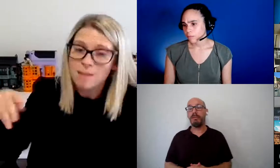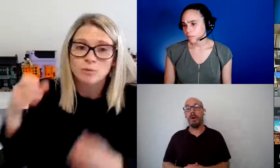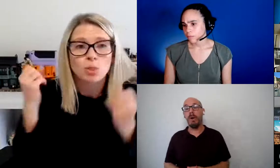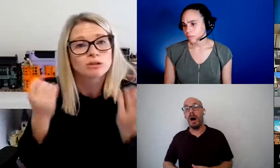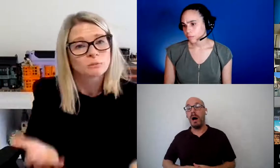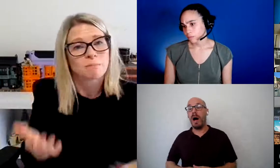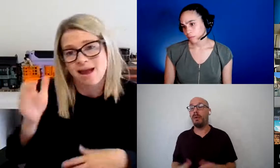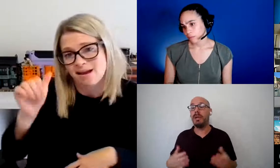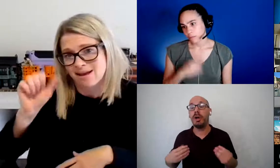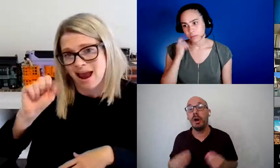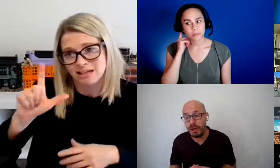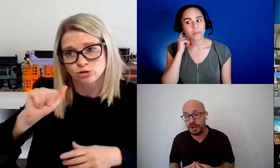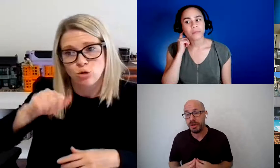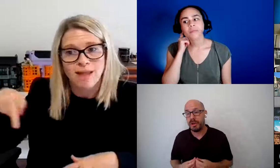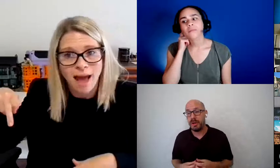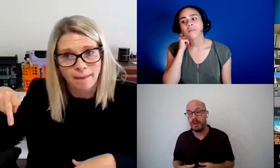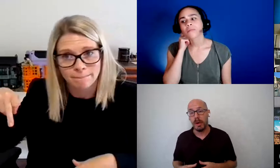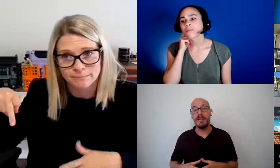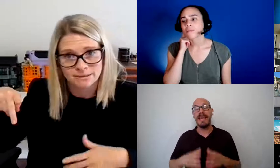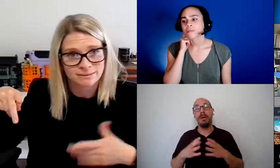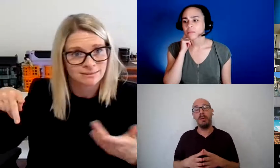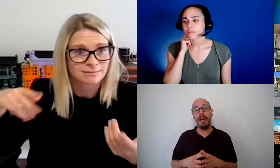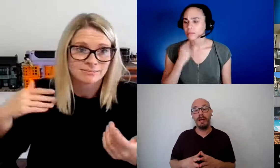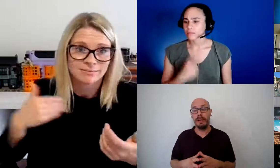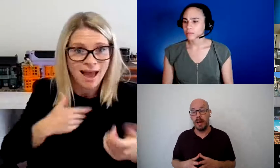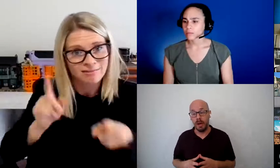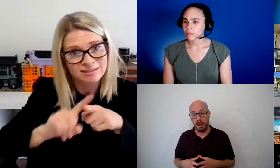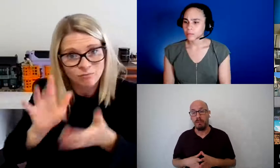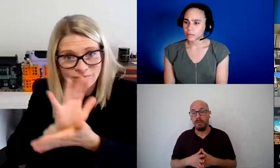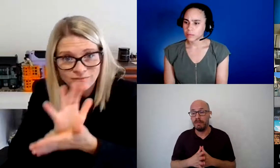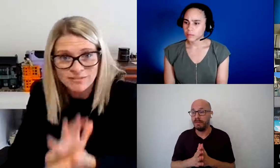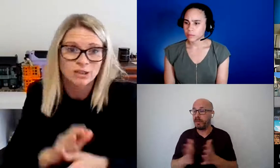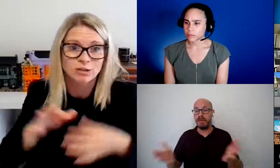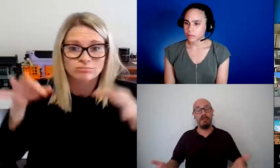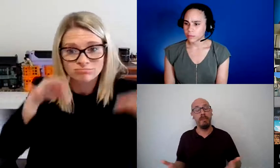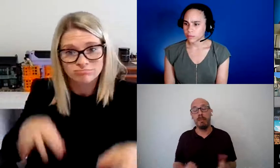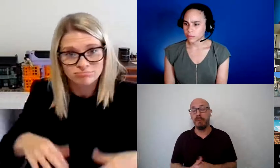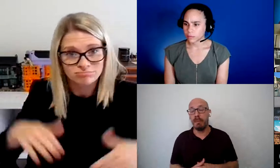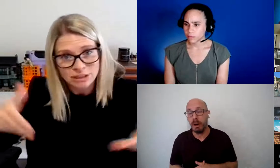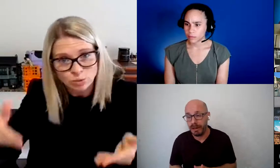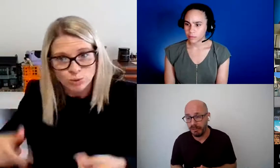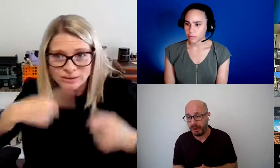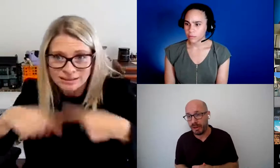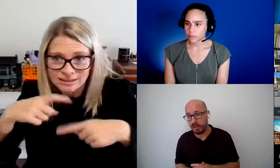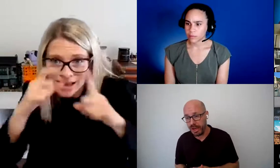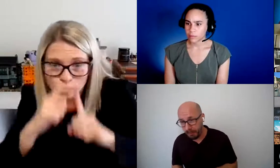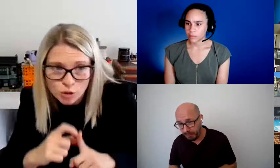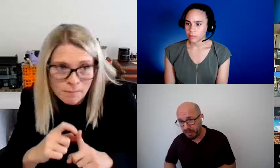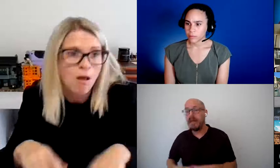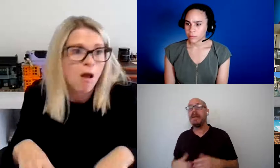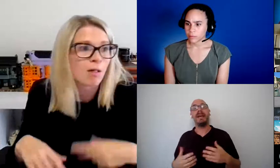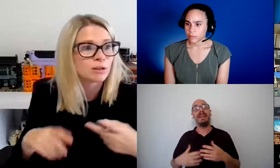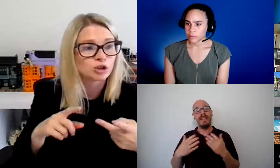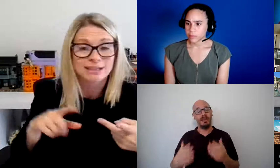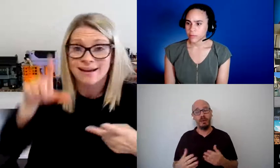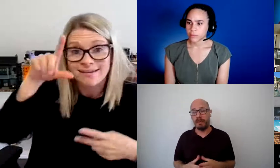So, I would encourage, you know, downloading a number of, there's a number of American Sign Language apps that could teach